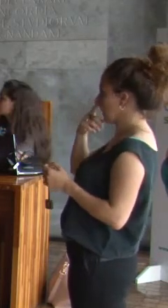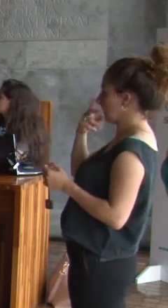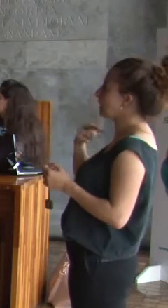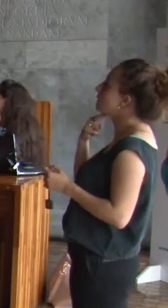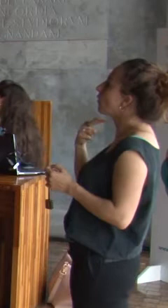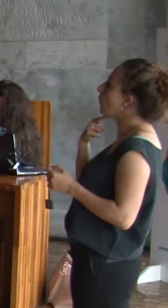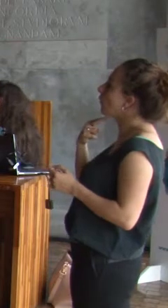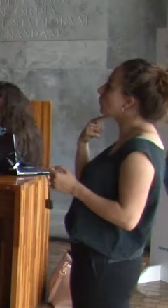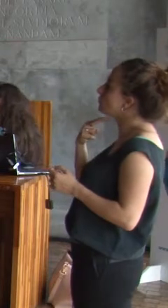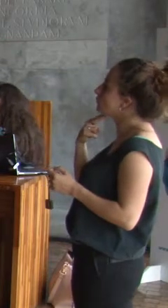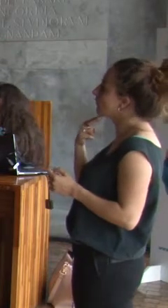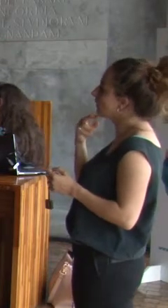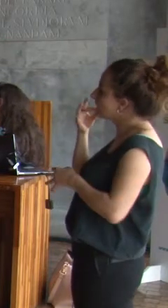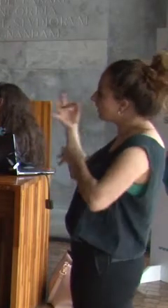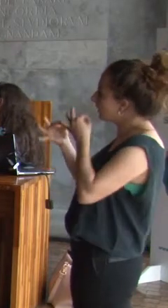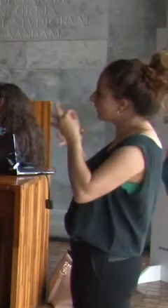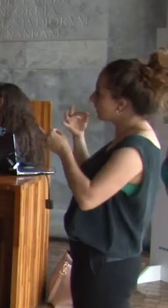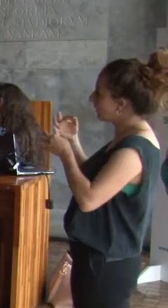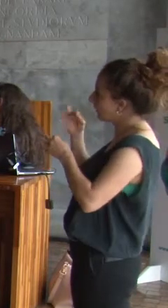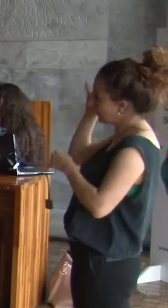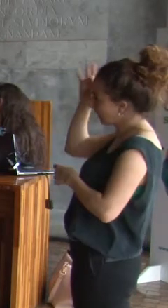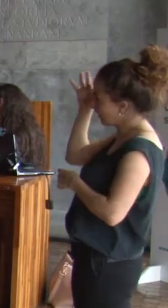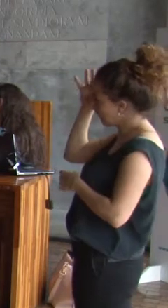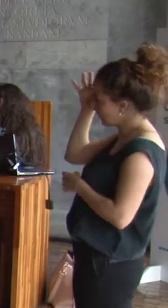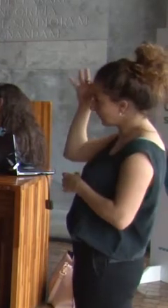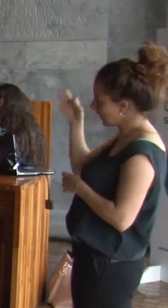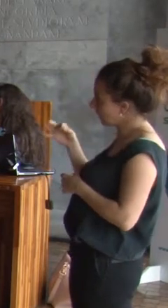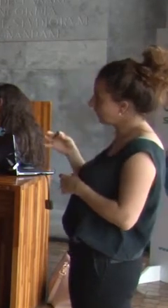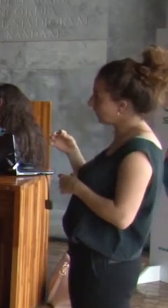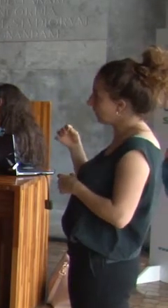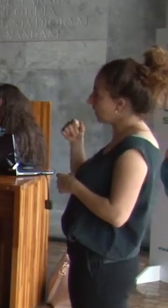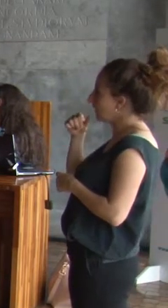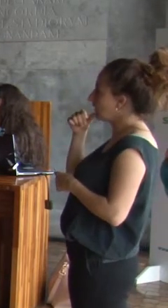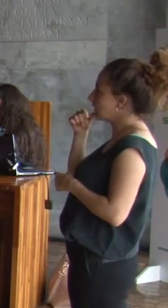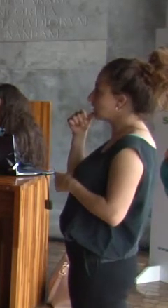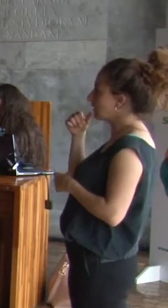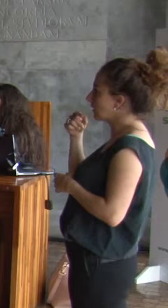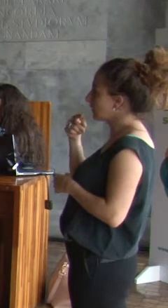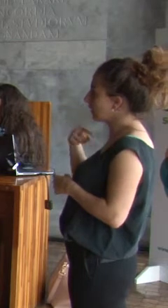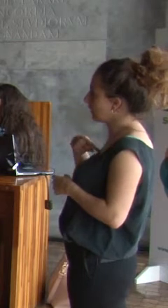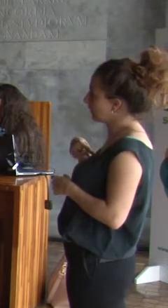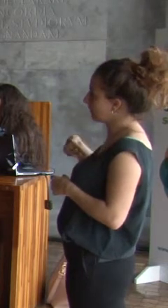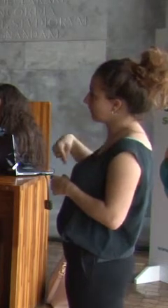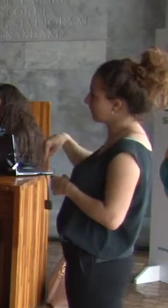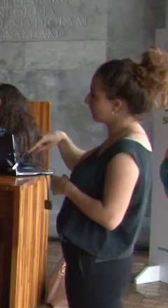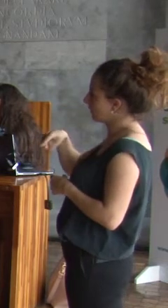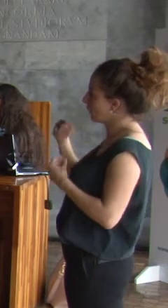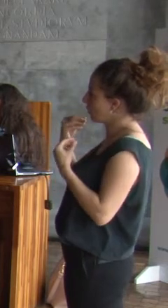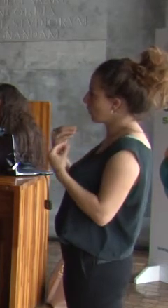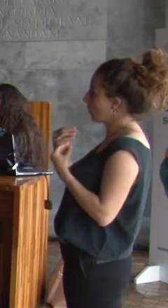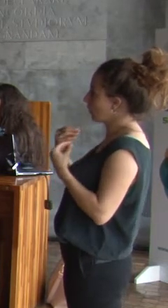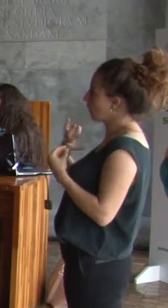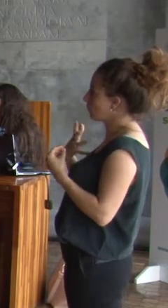che commentava, in questo caso in inglese, e questo serve per noi nel momento in cui ci